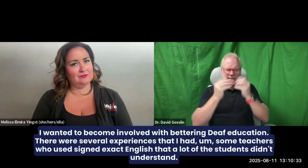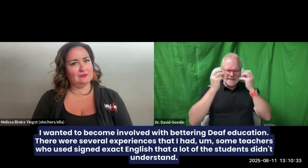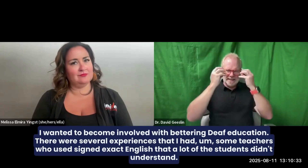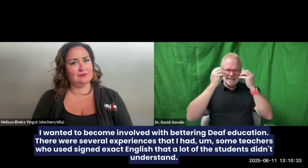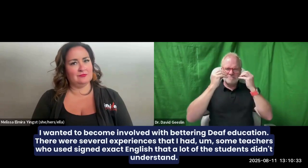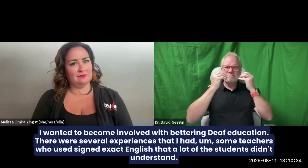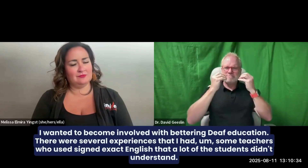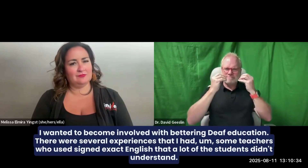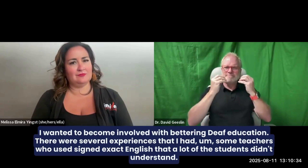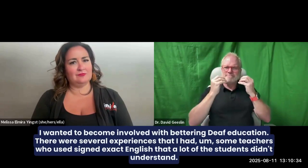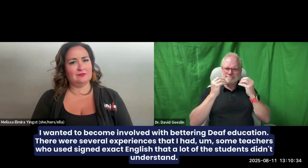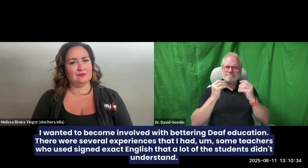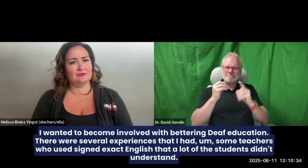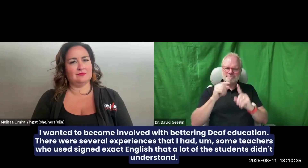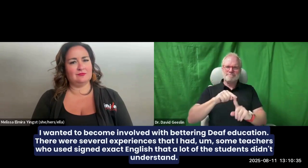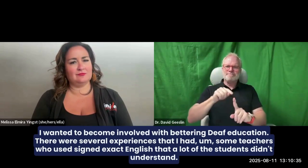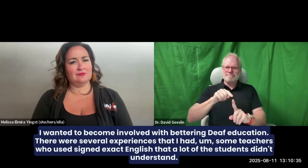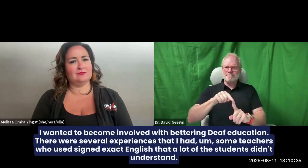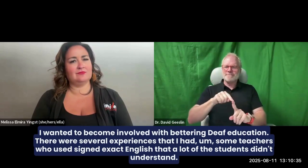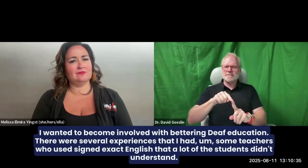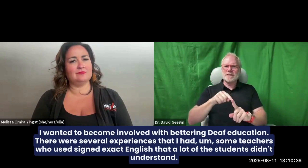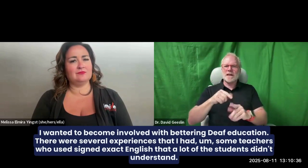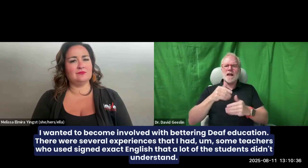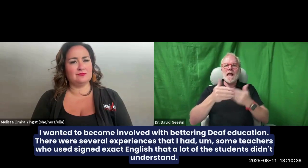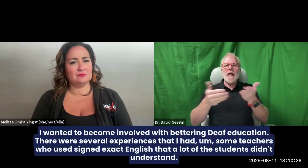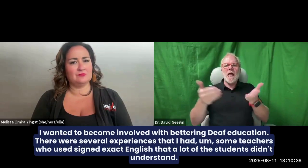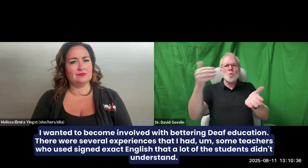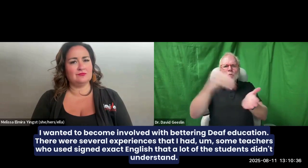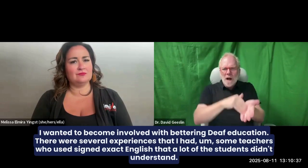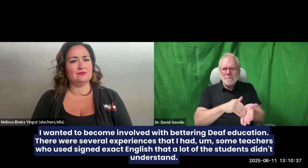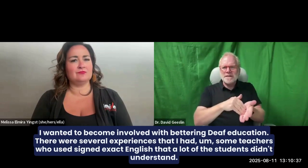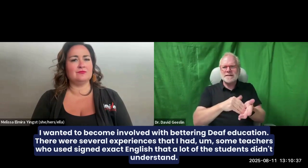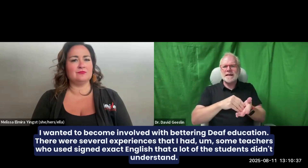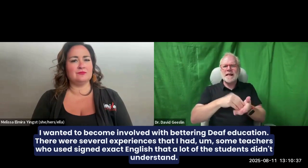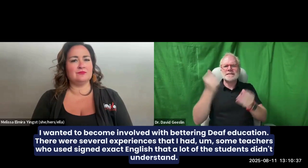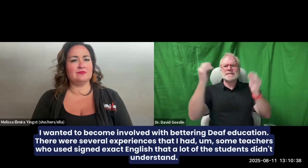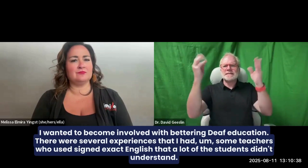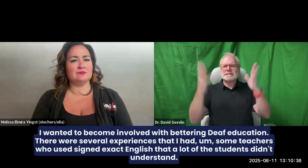you will. I wanted to become involved with bettering deaf education.